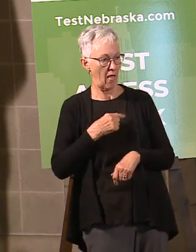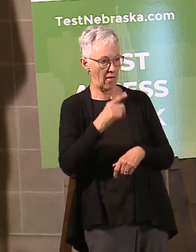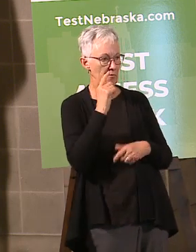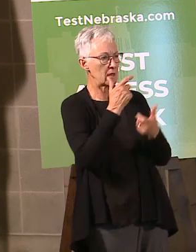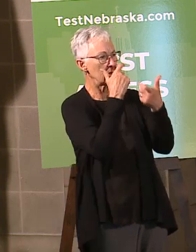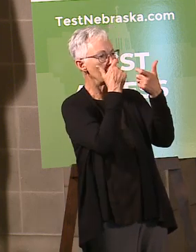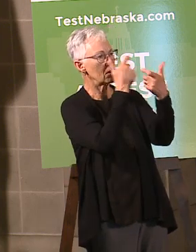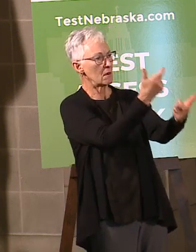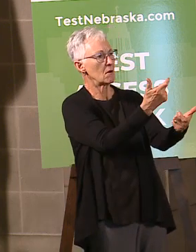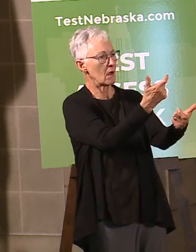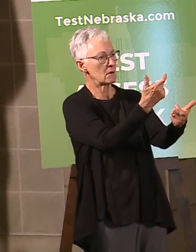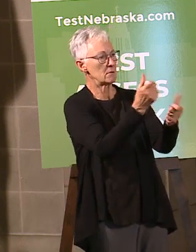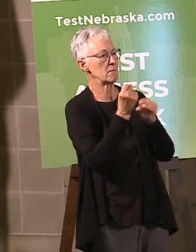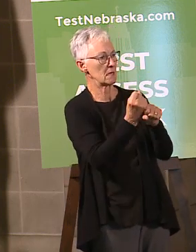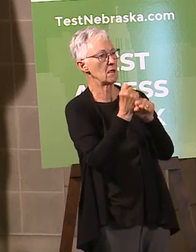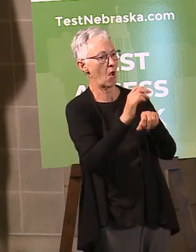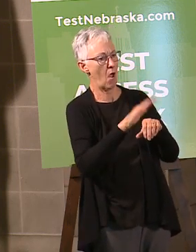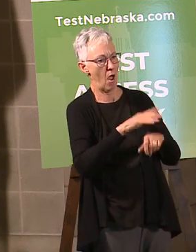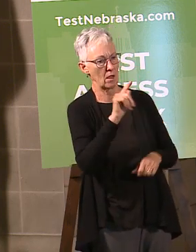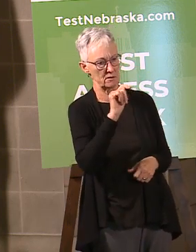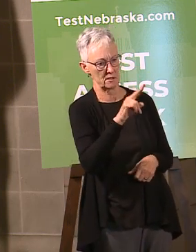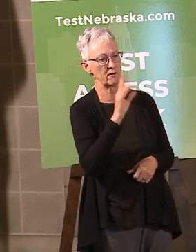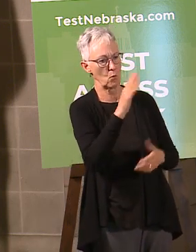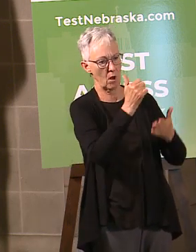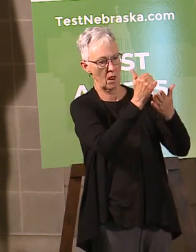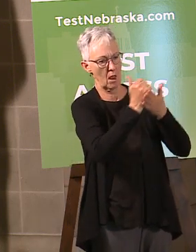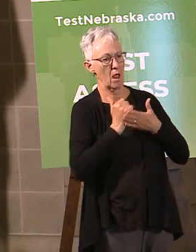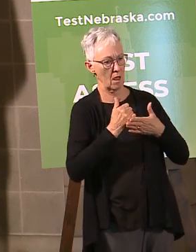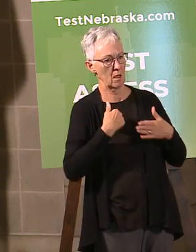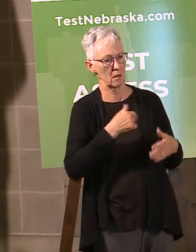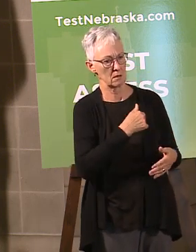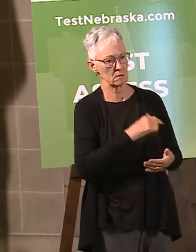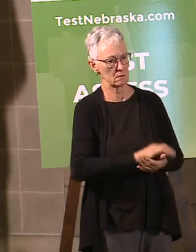even if we couldn't go to a game, would be able to help us do that. So.